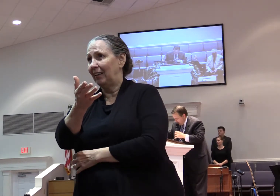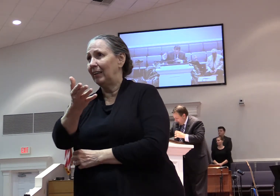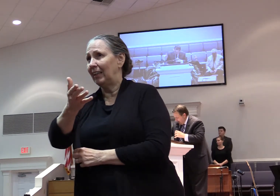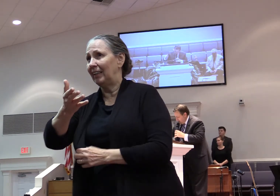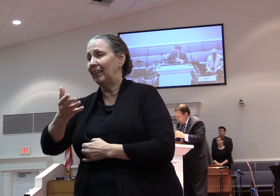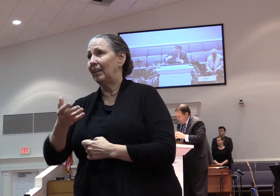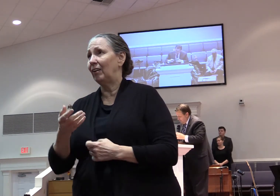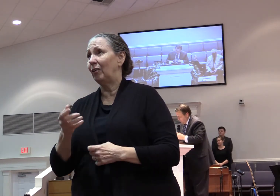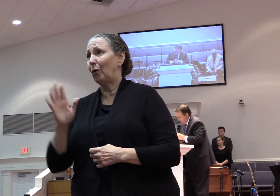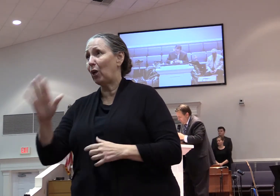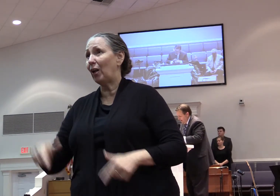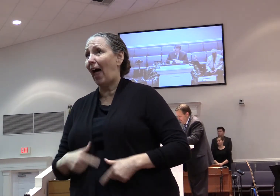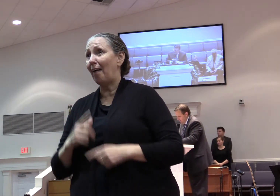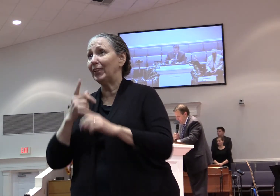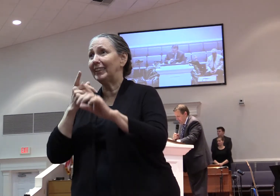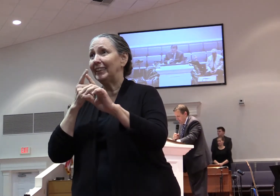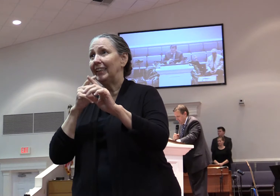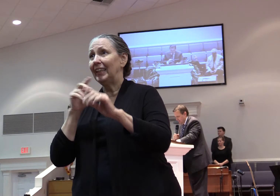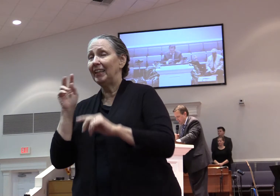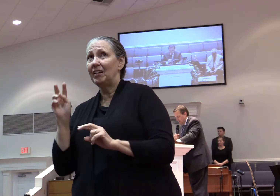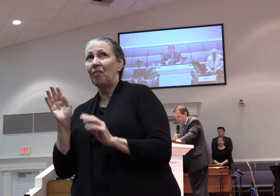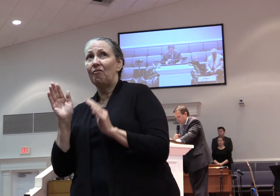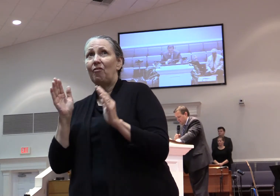Wherever your tent is pointed is where your family's